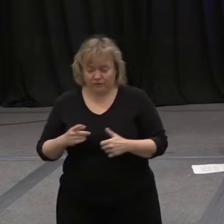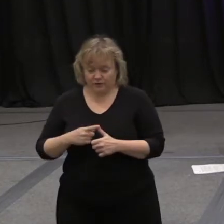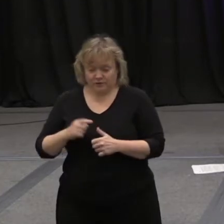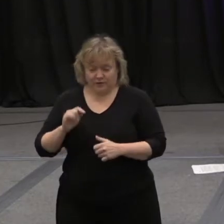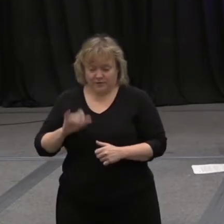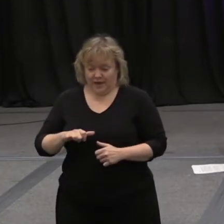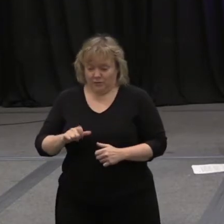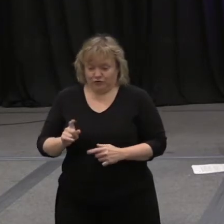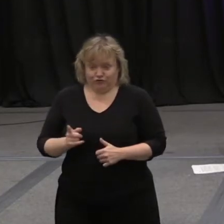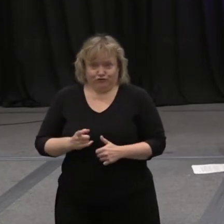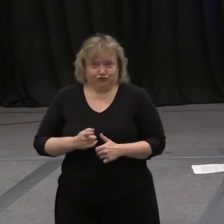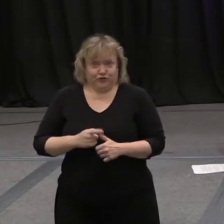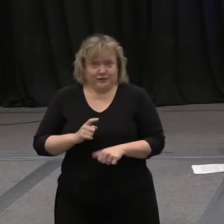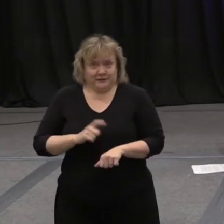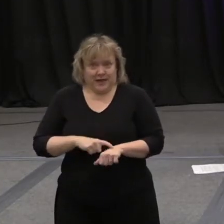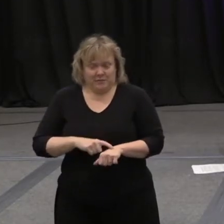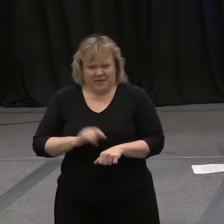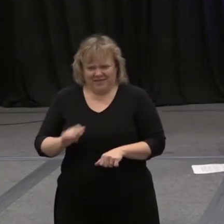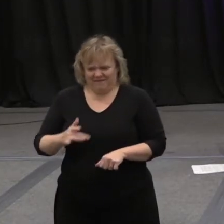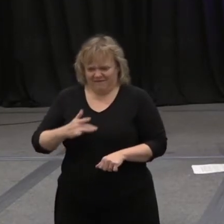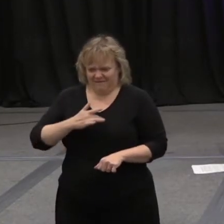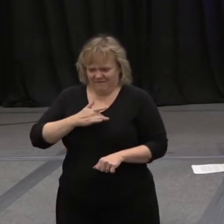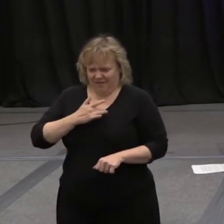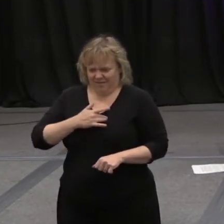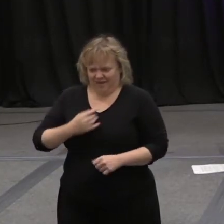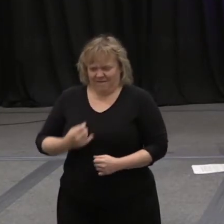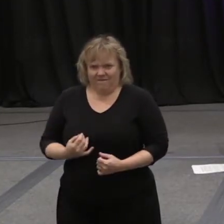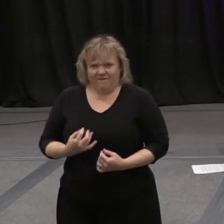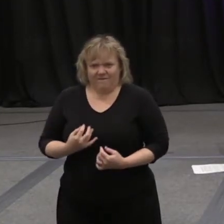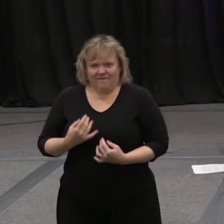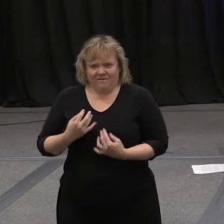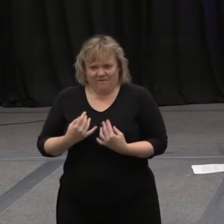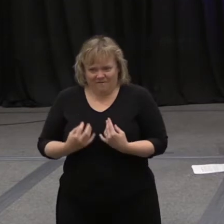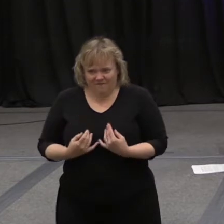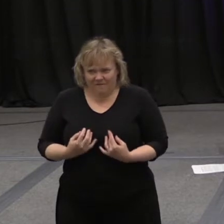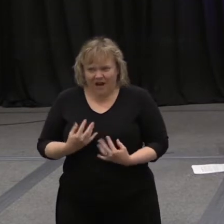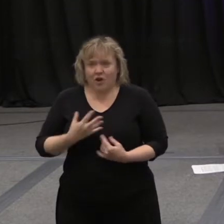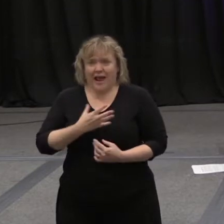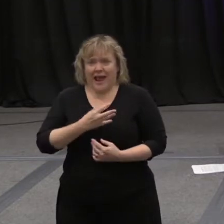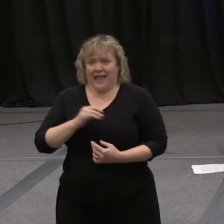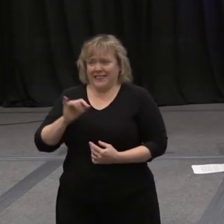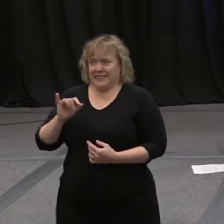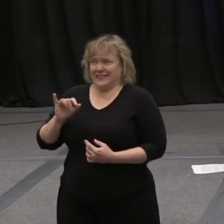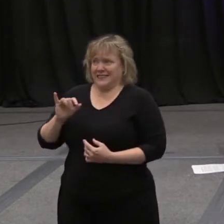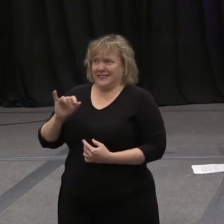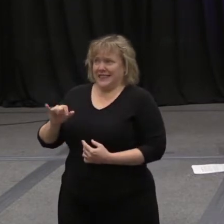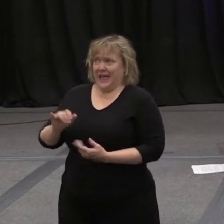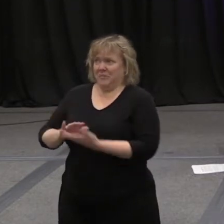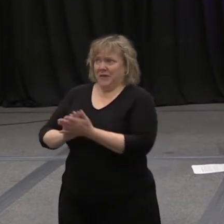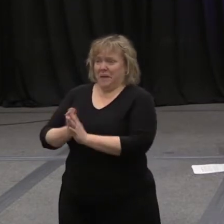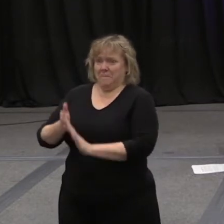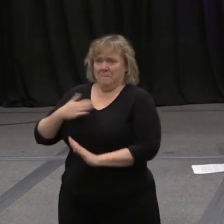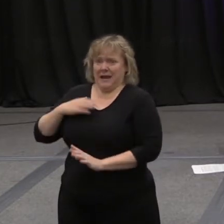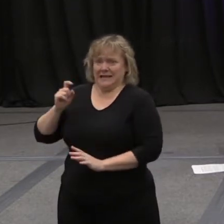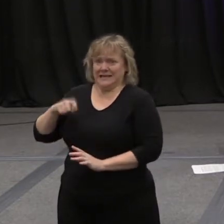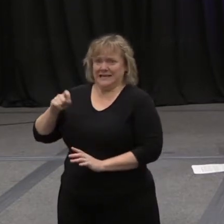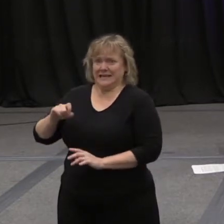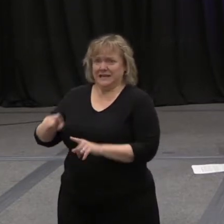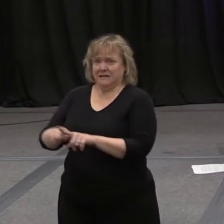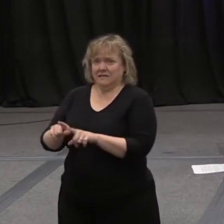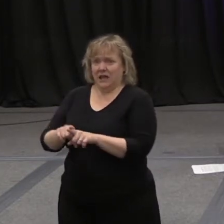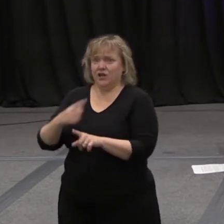years. It burned like fire and I needed it like water. So that set me off on, and here I am sitting today,